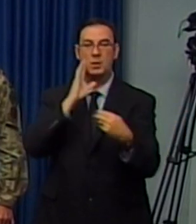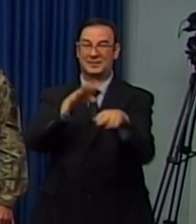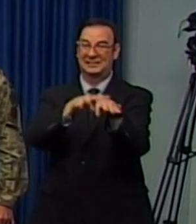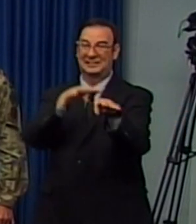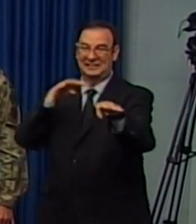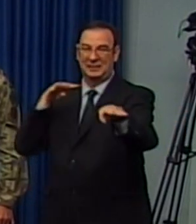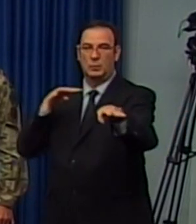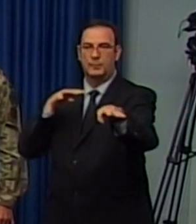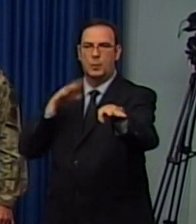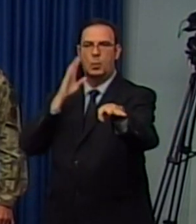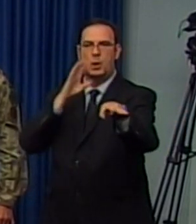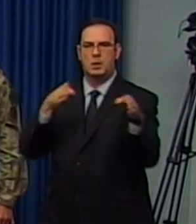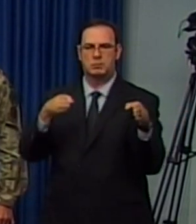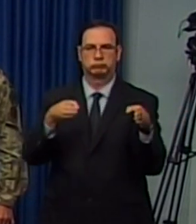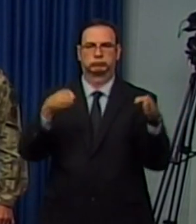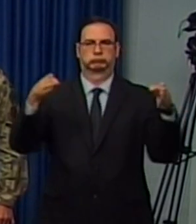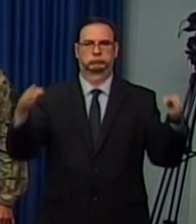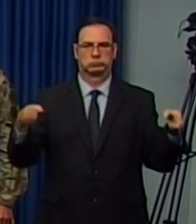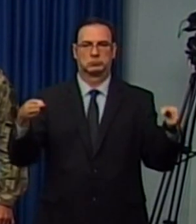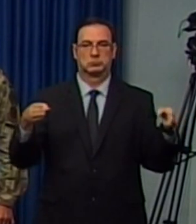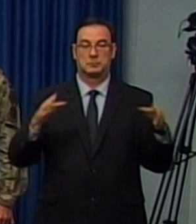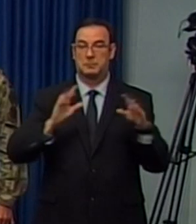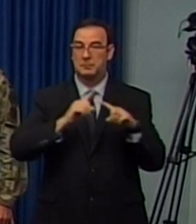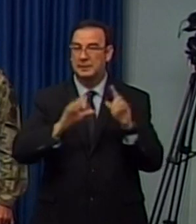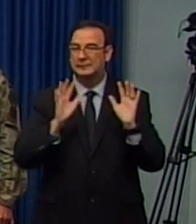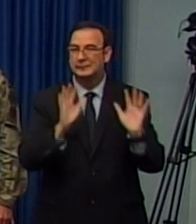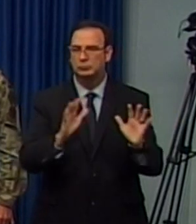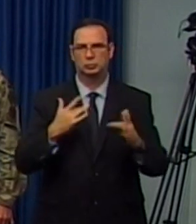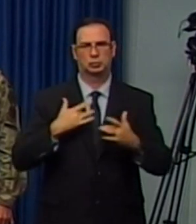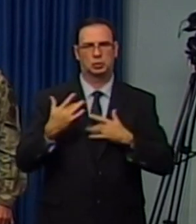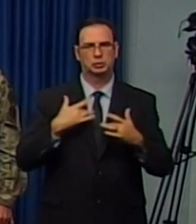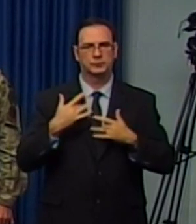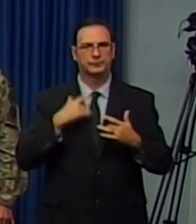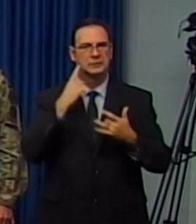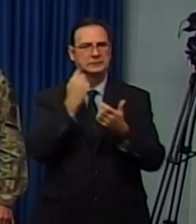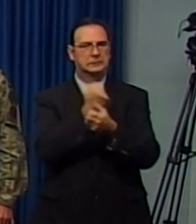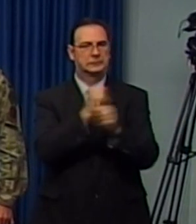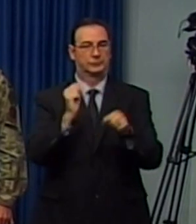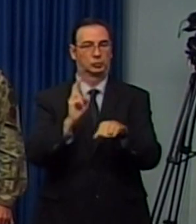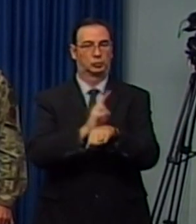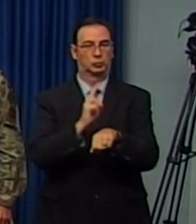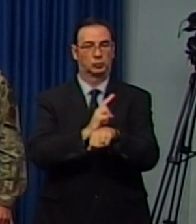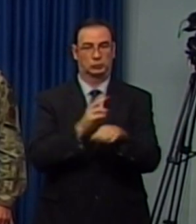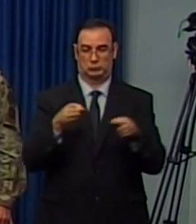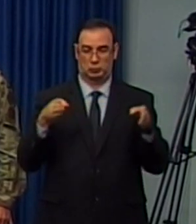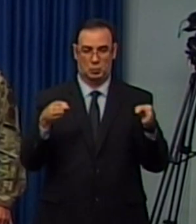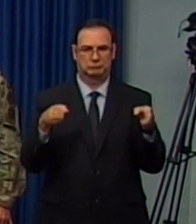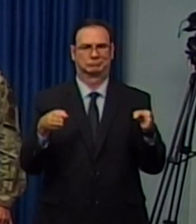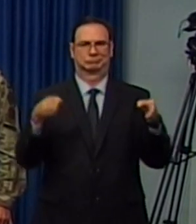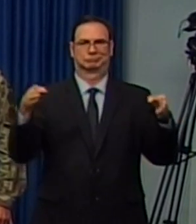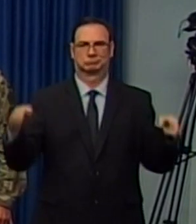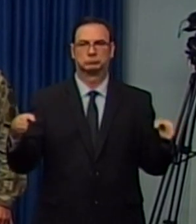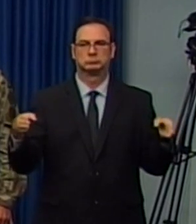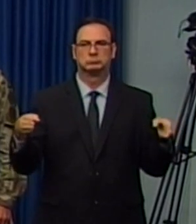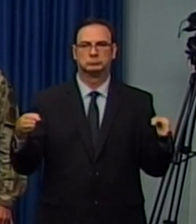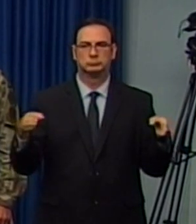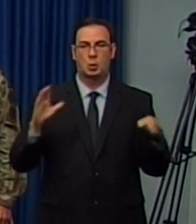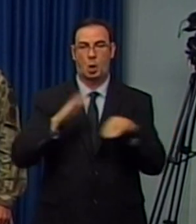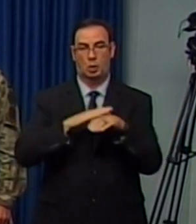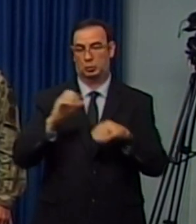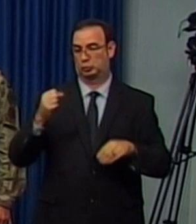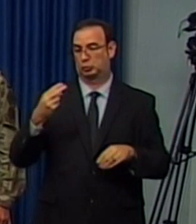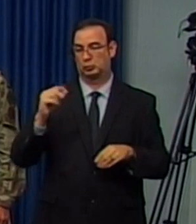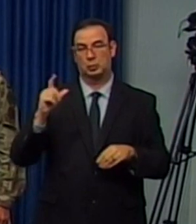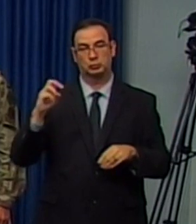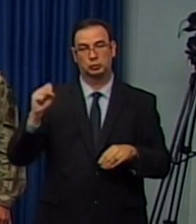the shoulders bring with it some safety concerns as well. We're continuing to monitor the fuel situation. They're not currently